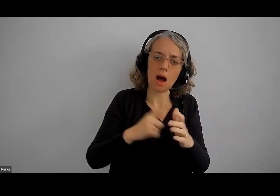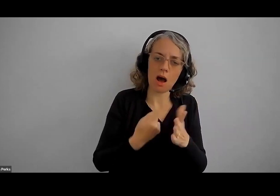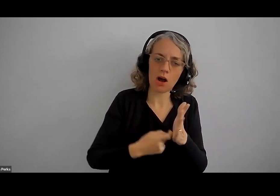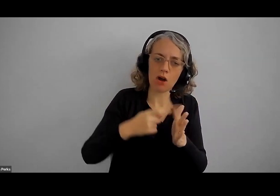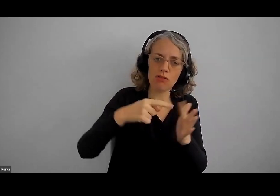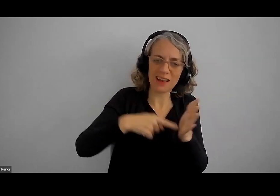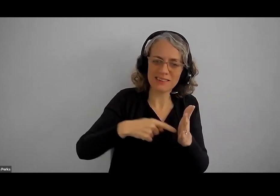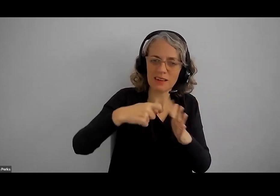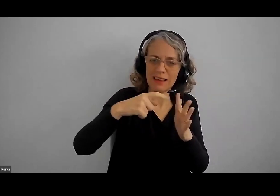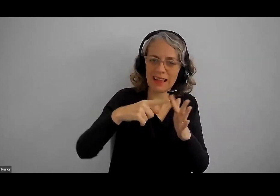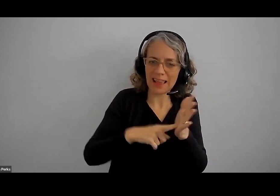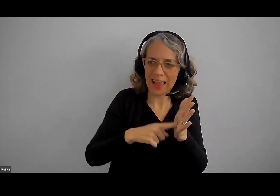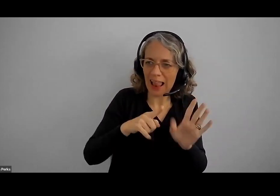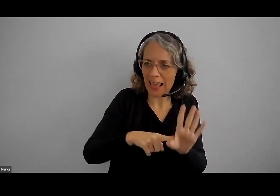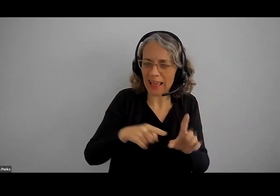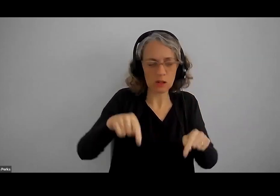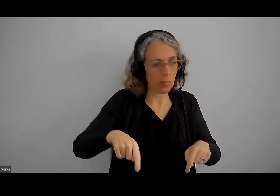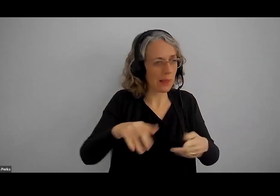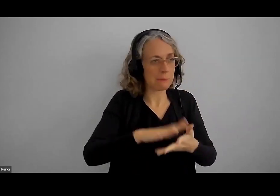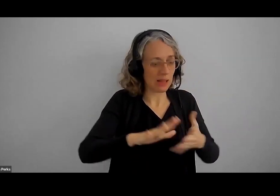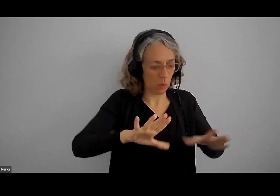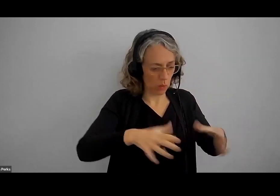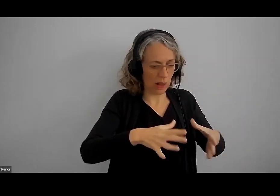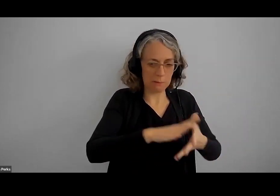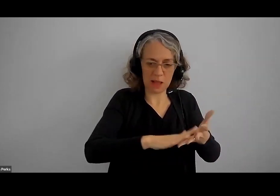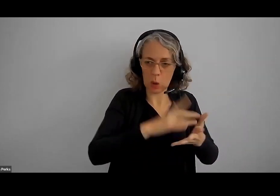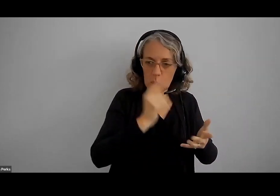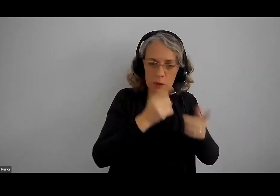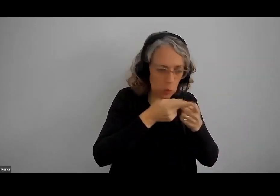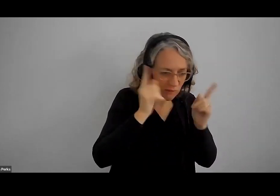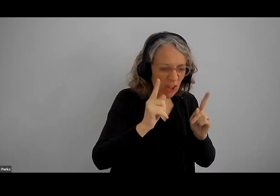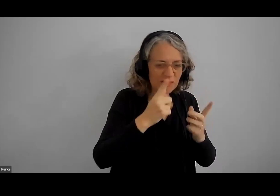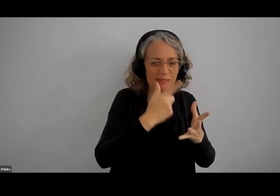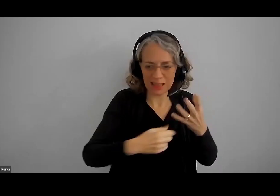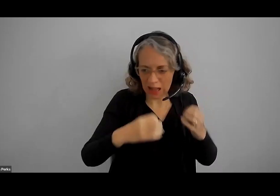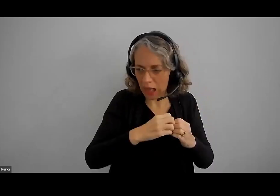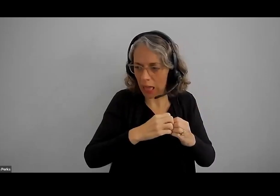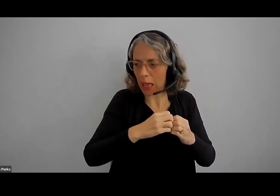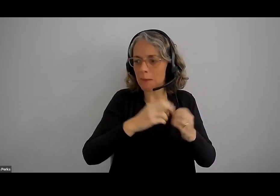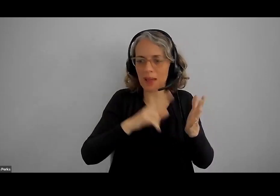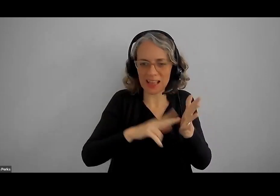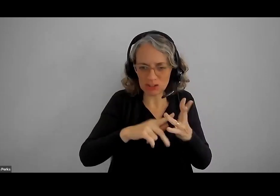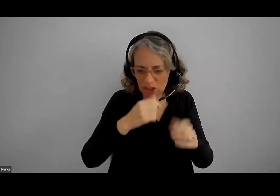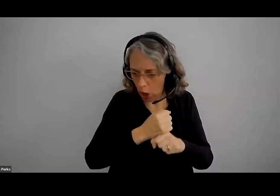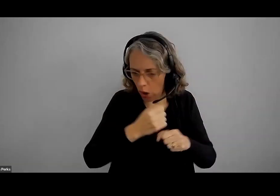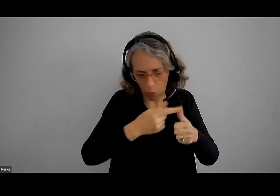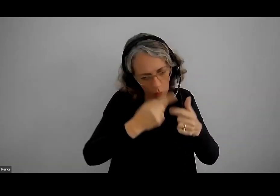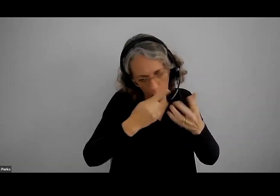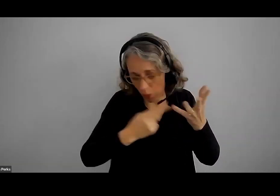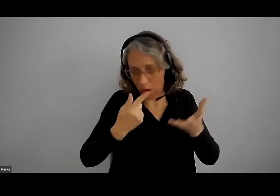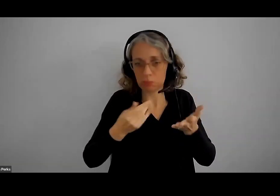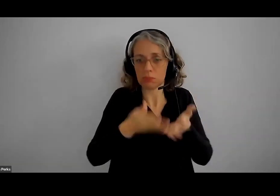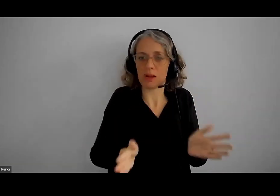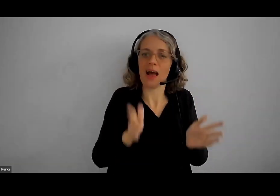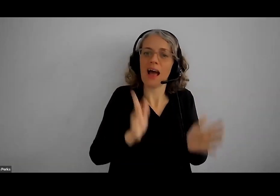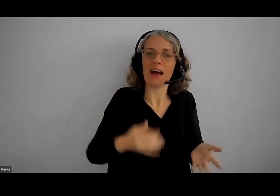NGO or a foundation or a university or a club, any organization, think about 5 deep design